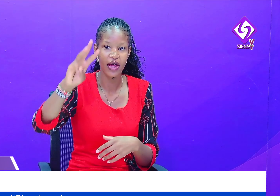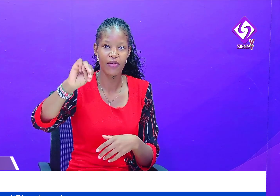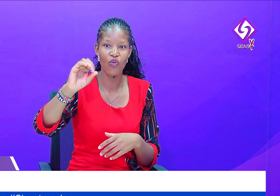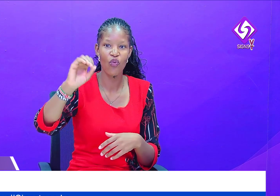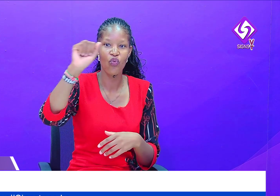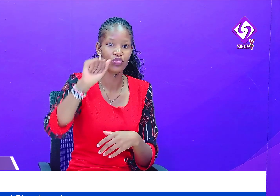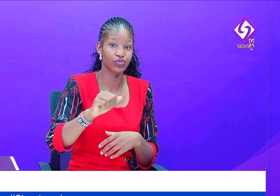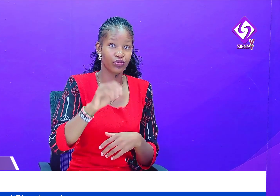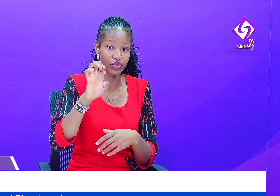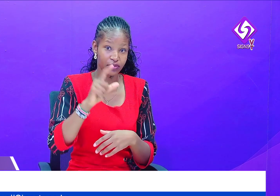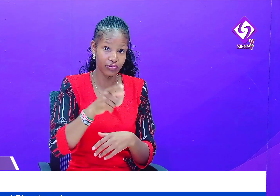The IEBC